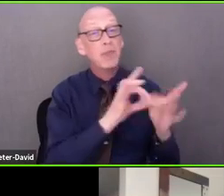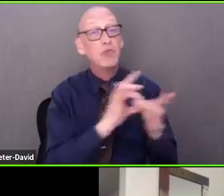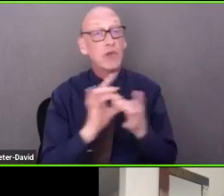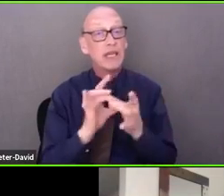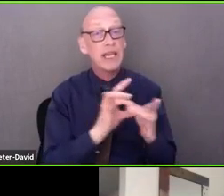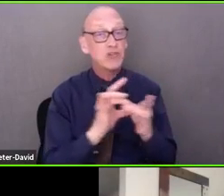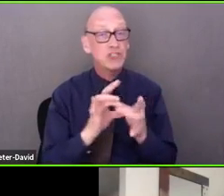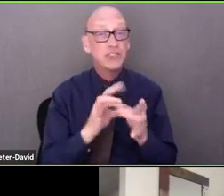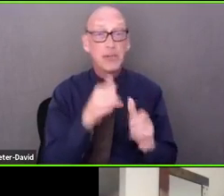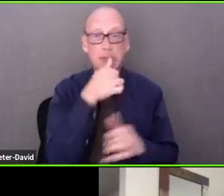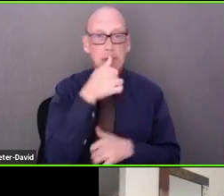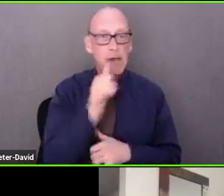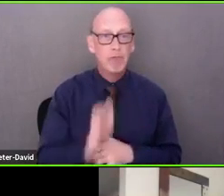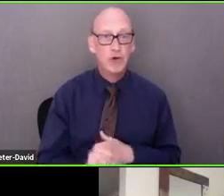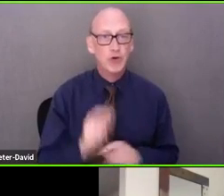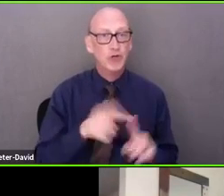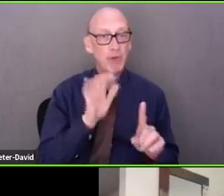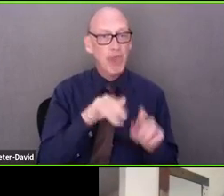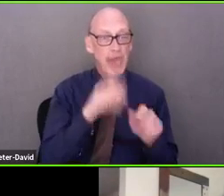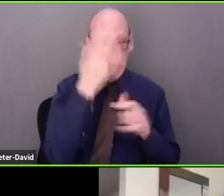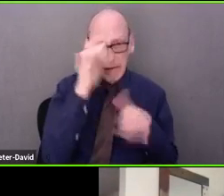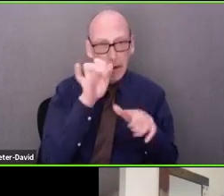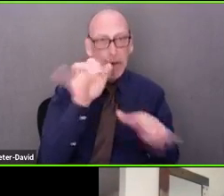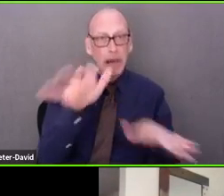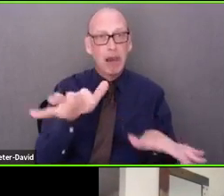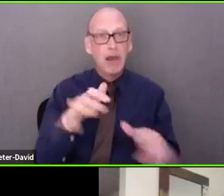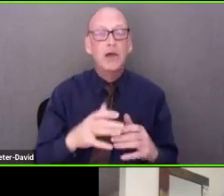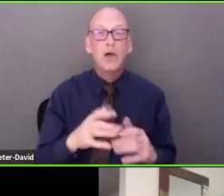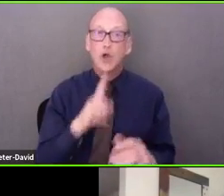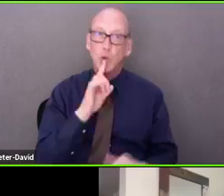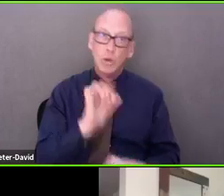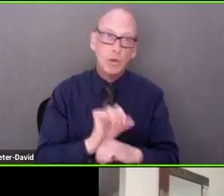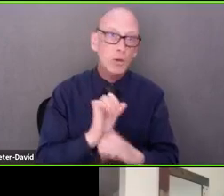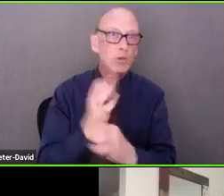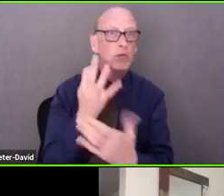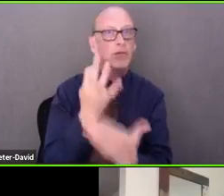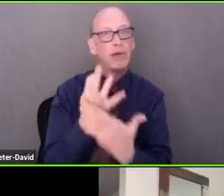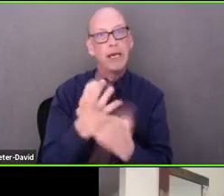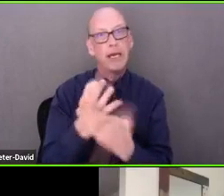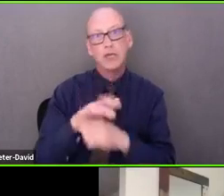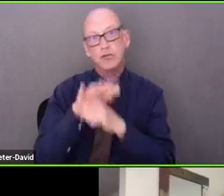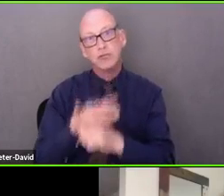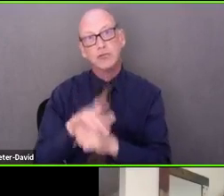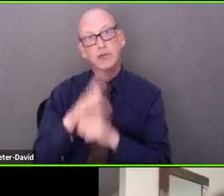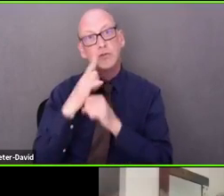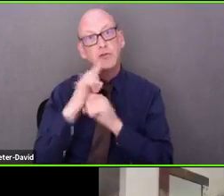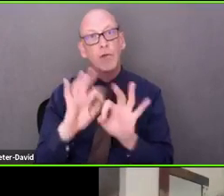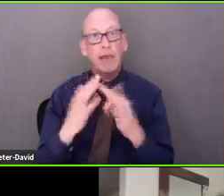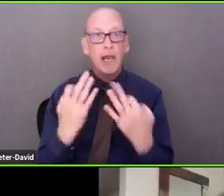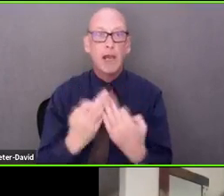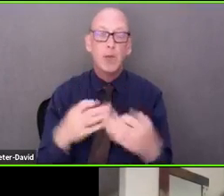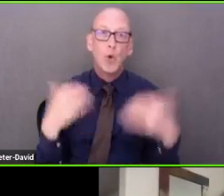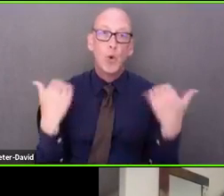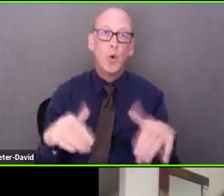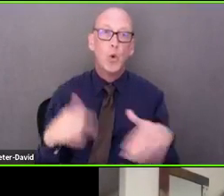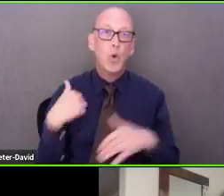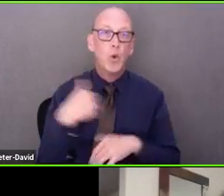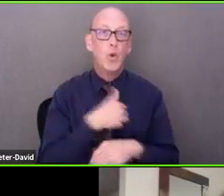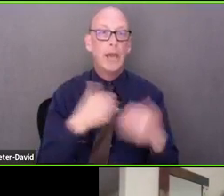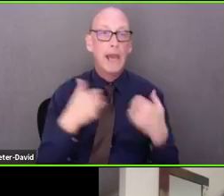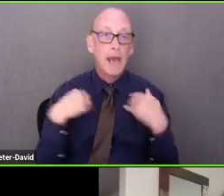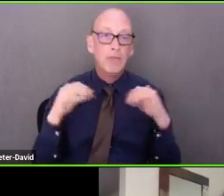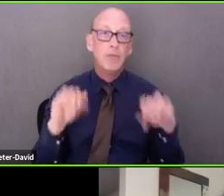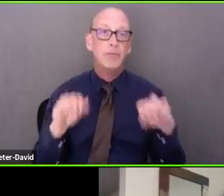suffer from this pandemic, and definitely financial stress for families. So we also have the ability